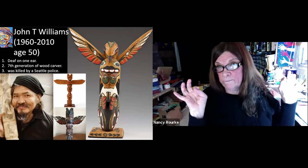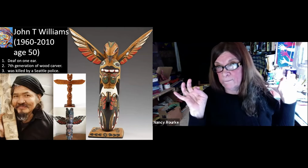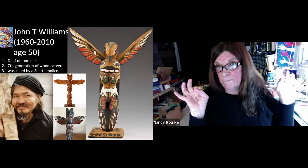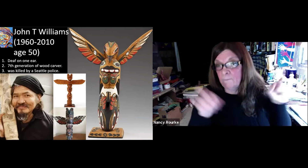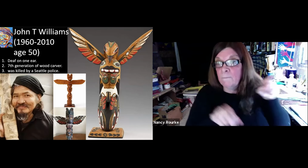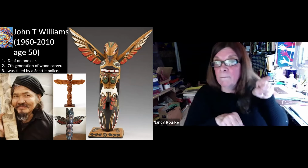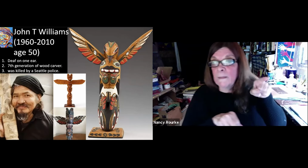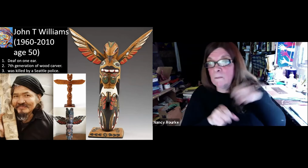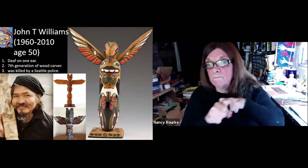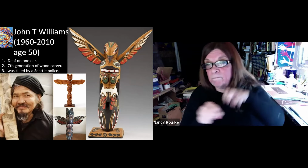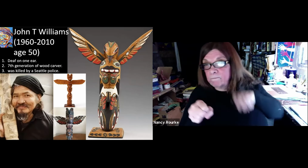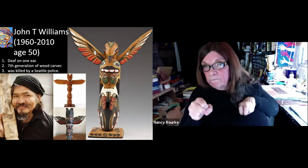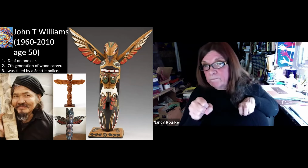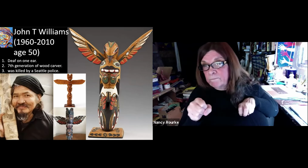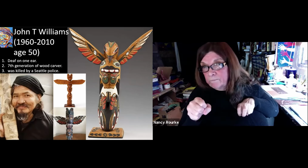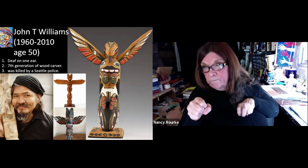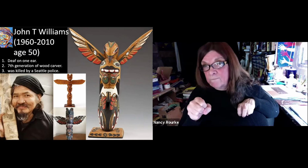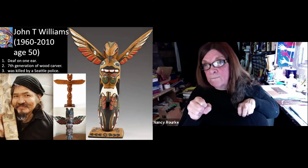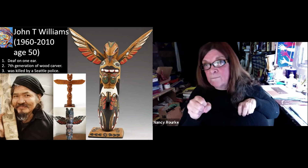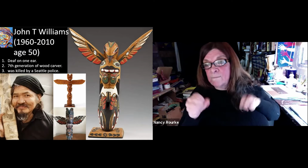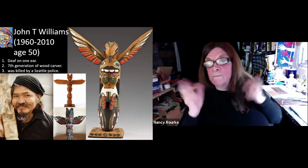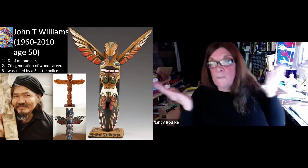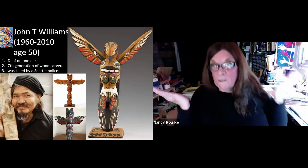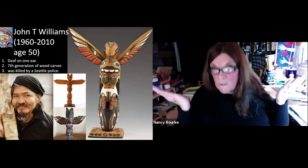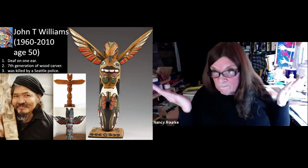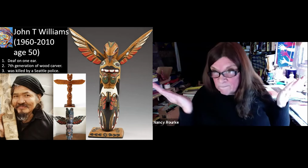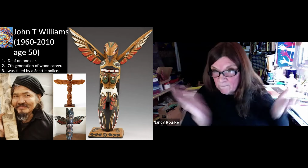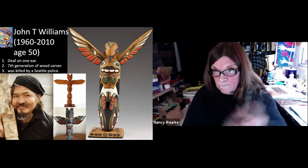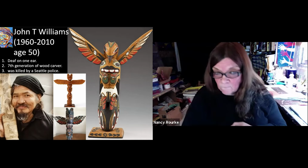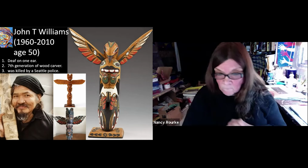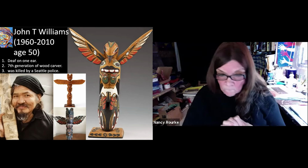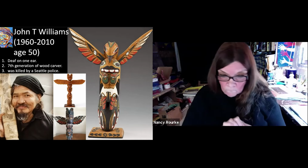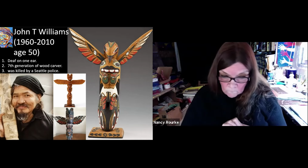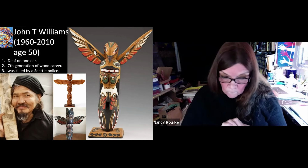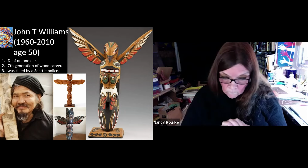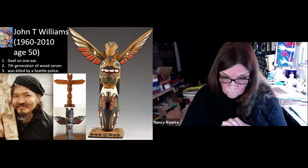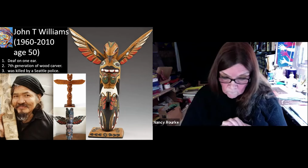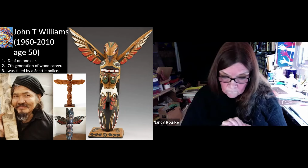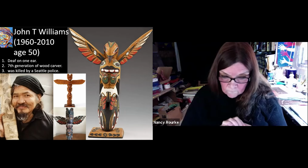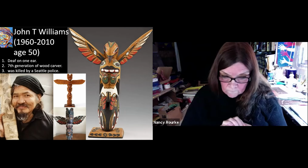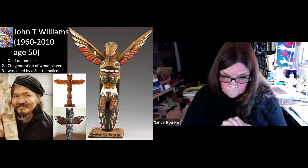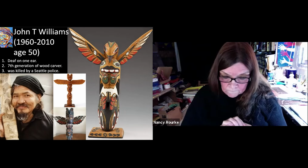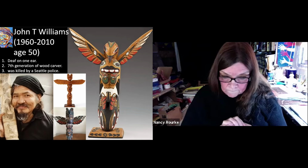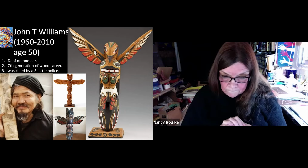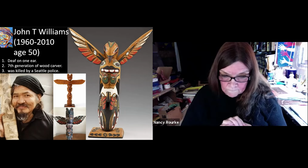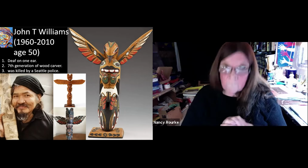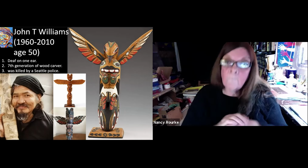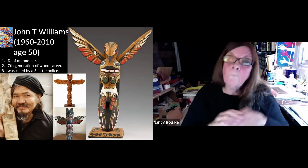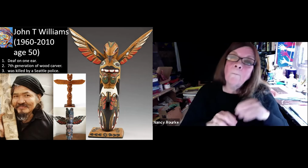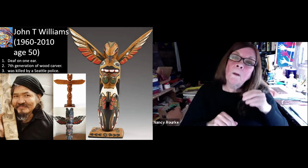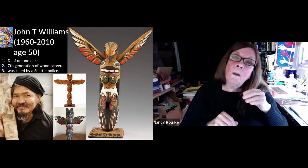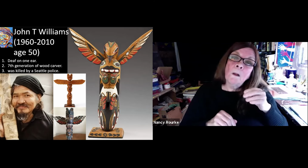those police officers were able to walk away free. They did resign and that was one of the outcomes.